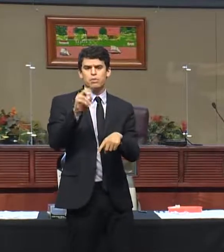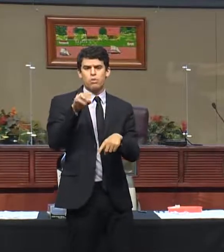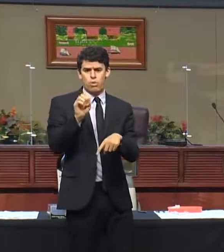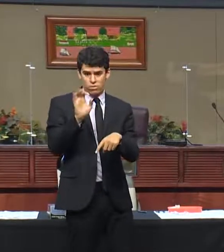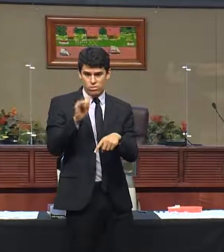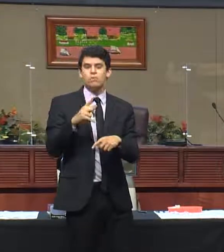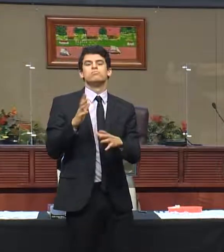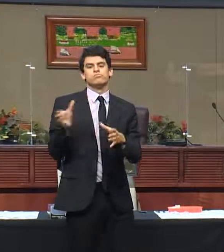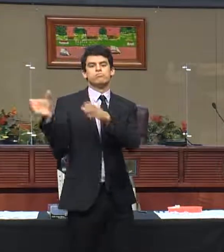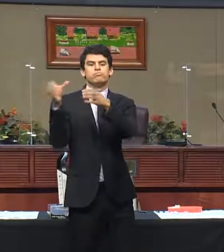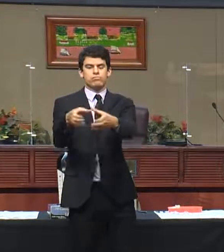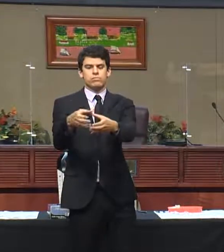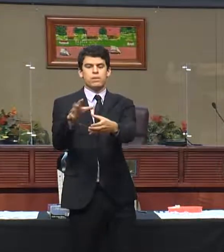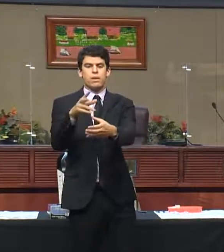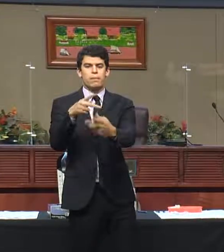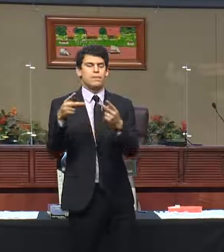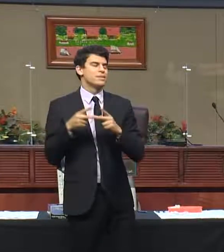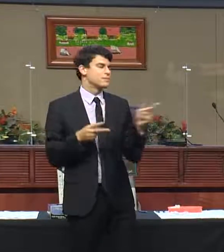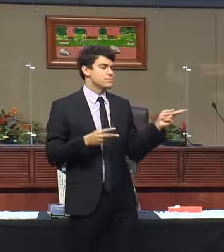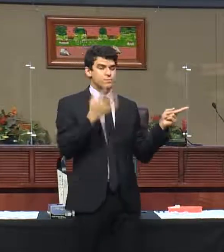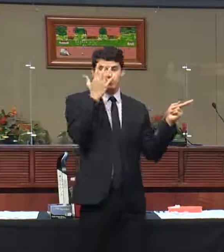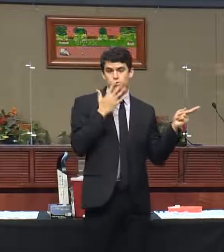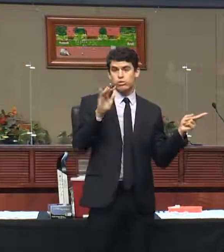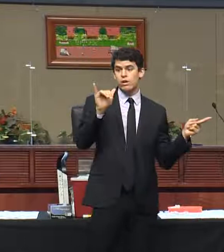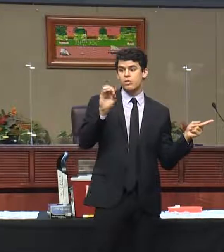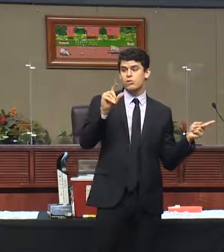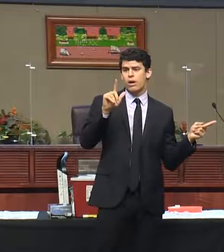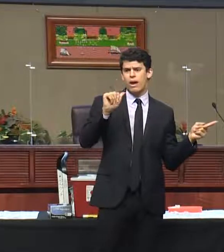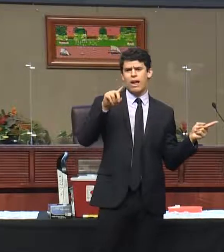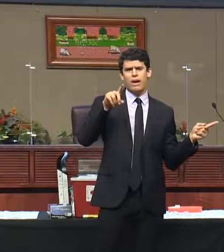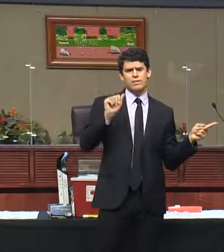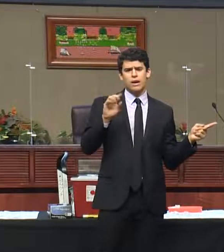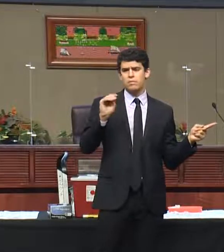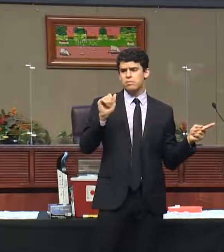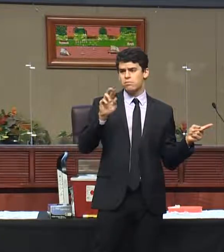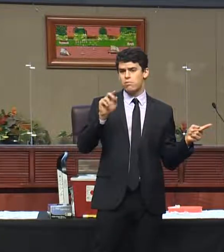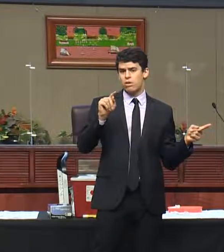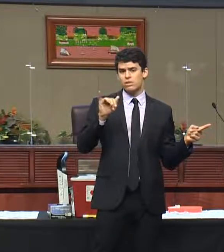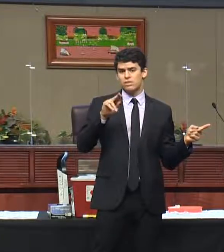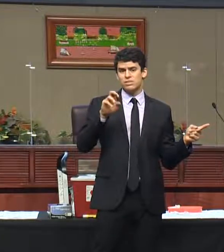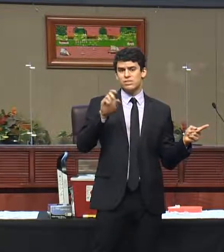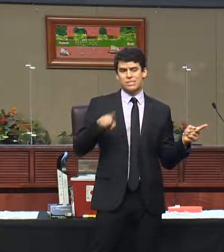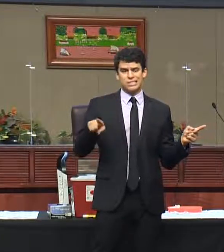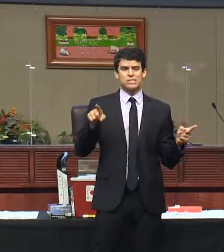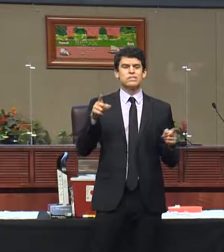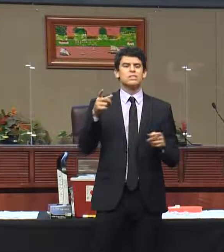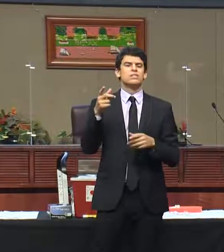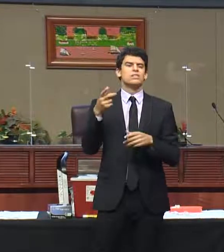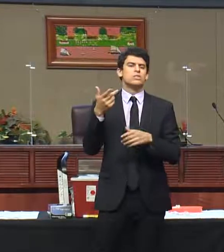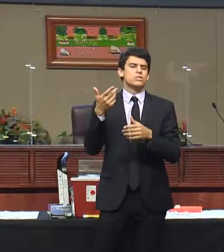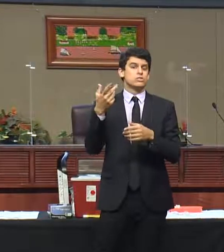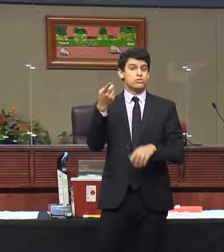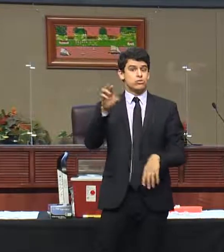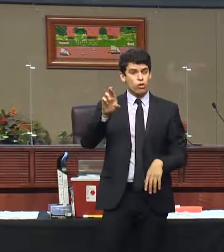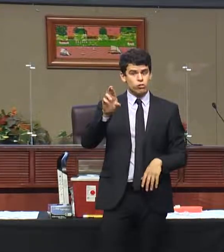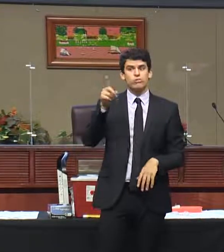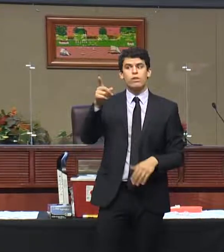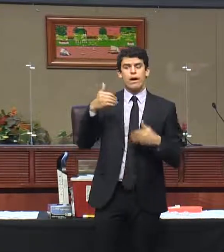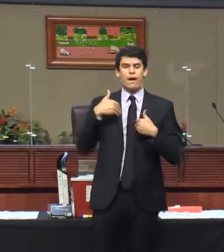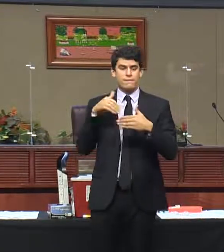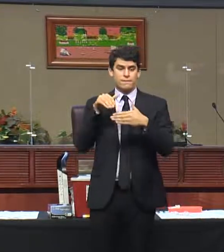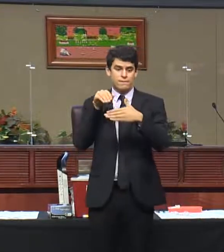given Dr. Yolanda Martinez, our department head for health services, access where she can